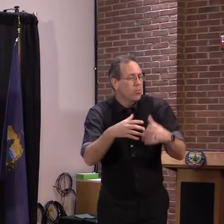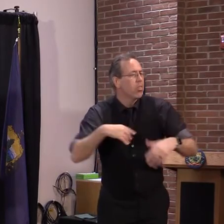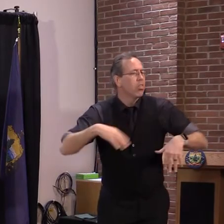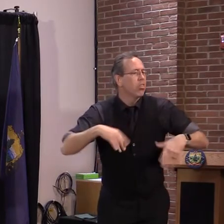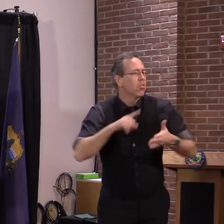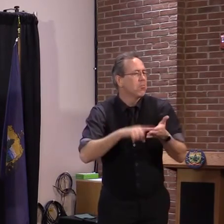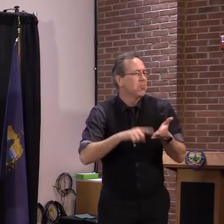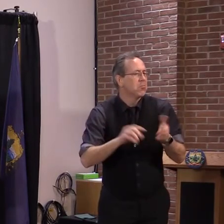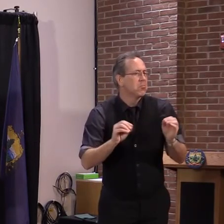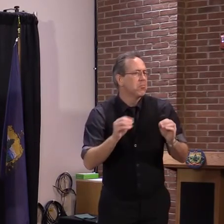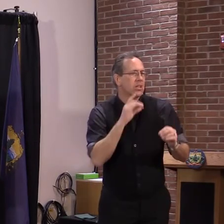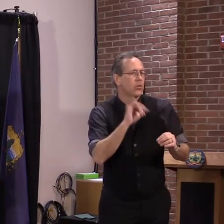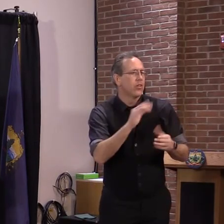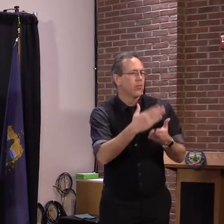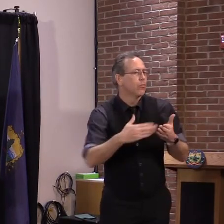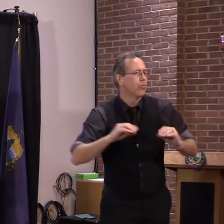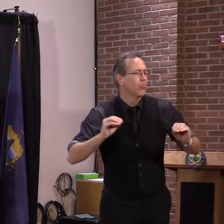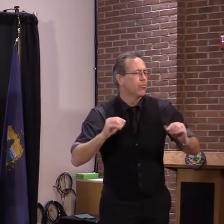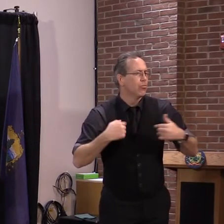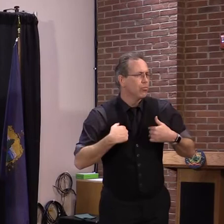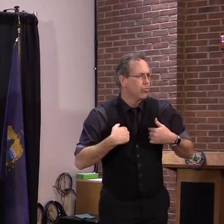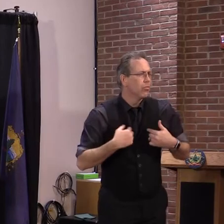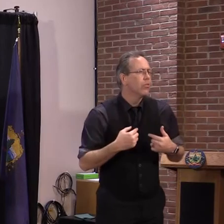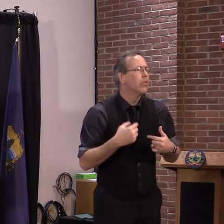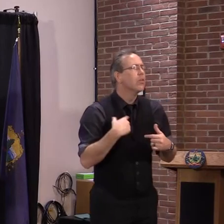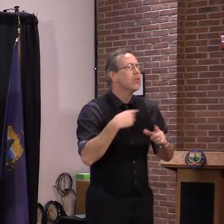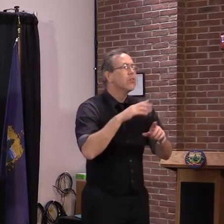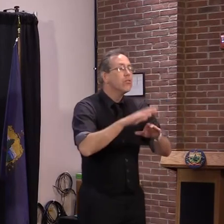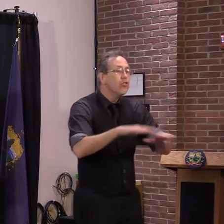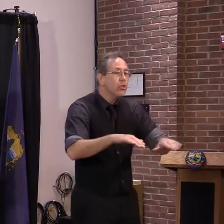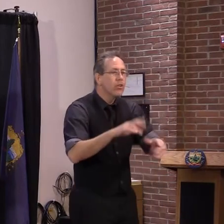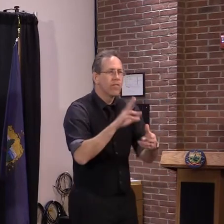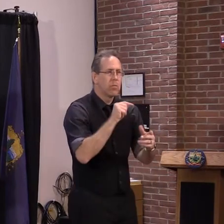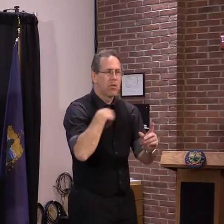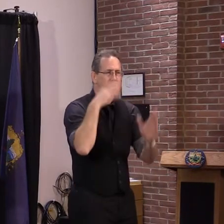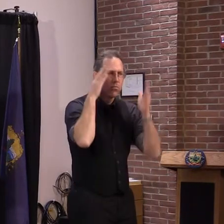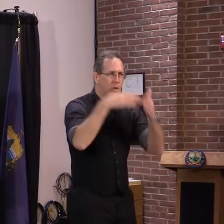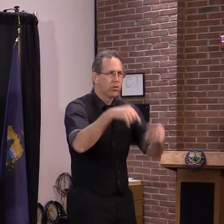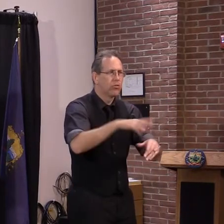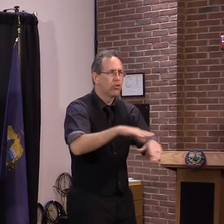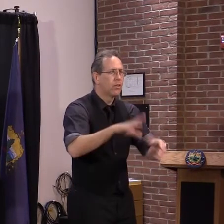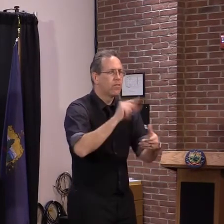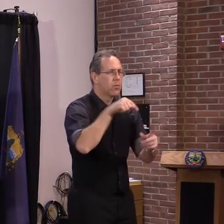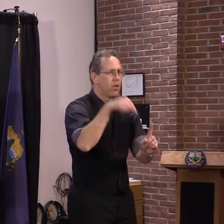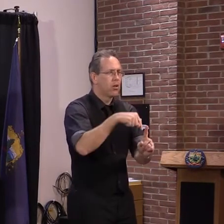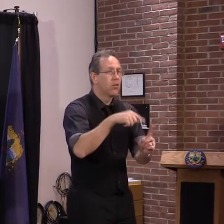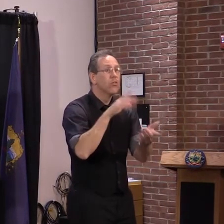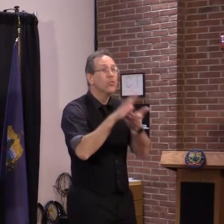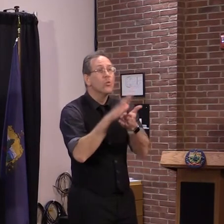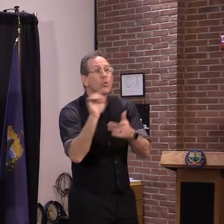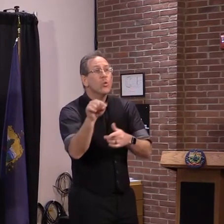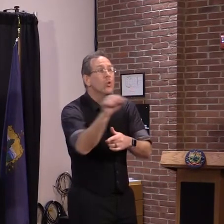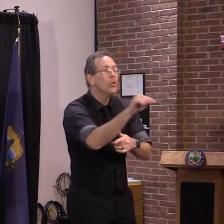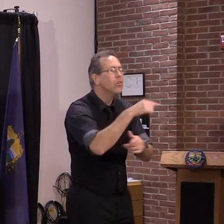just the children in Vermont. This is part of a bigger national picture.